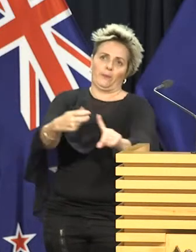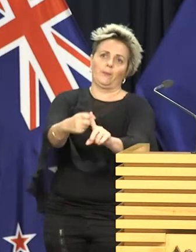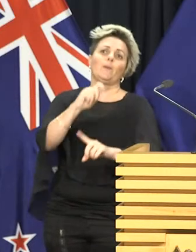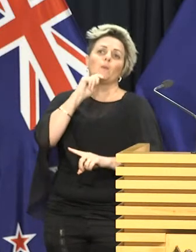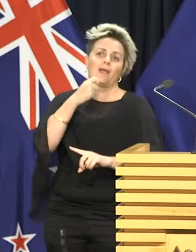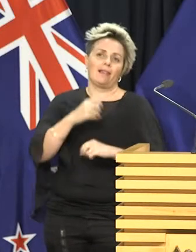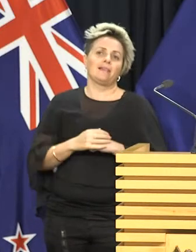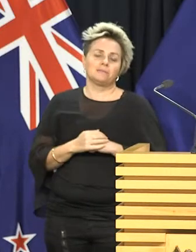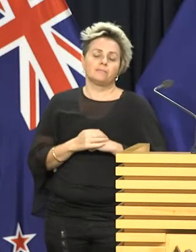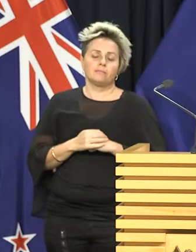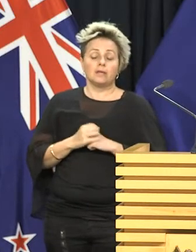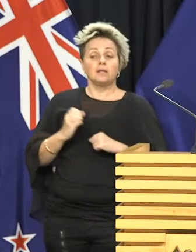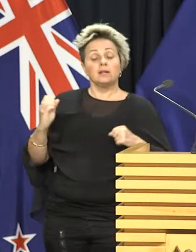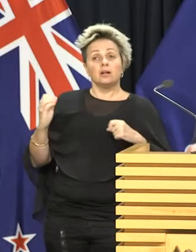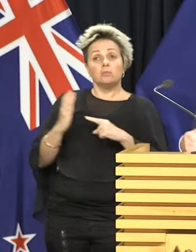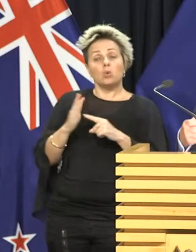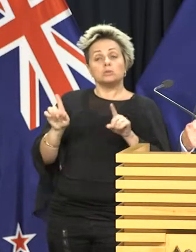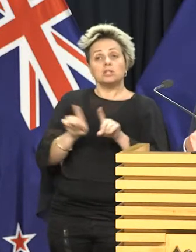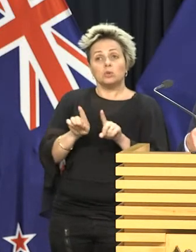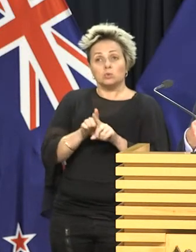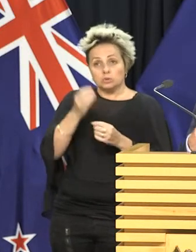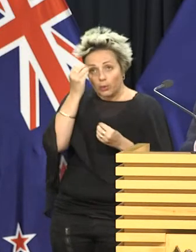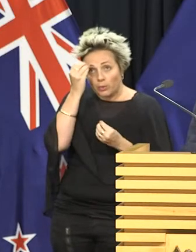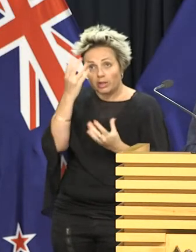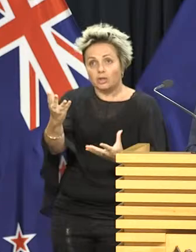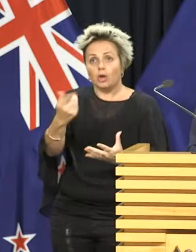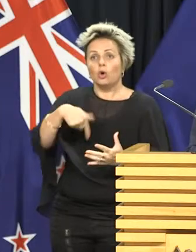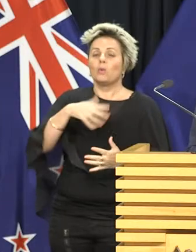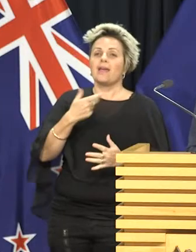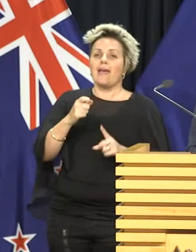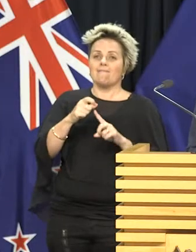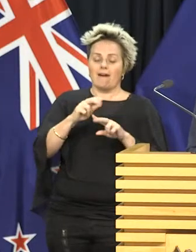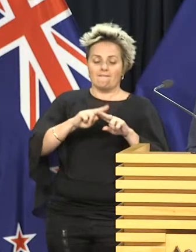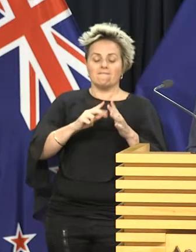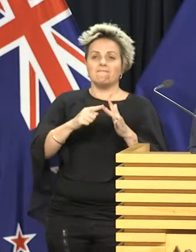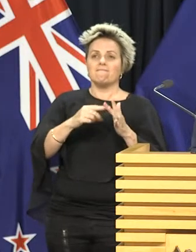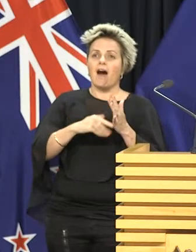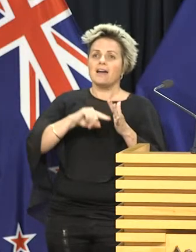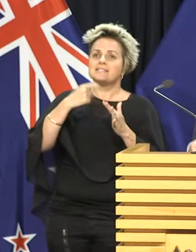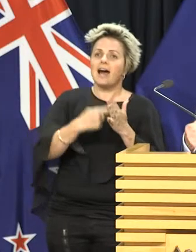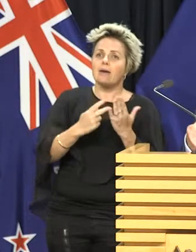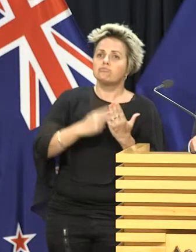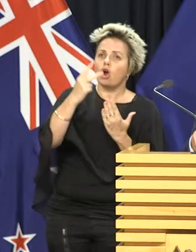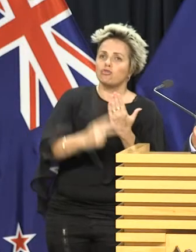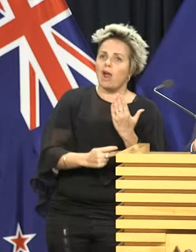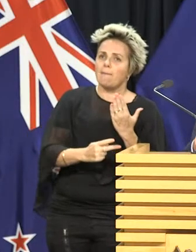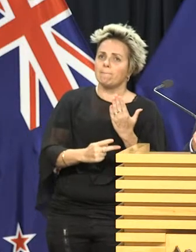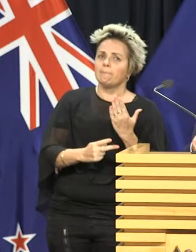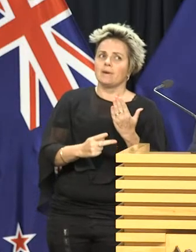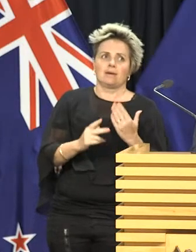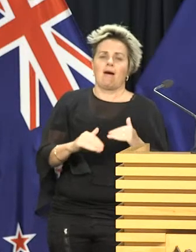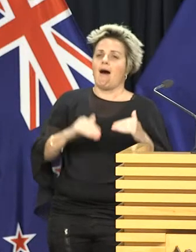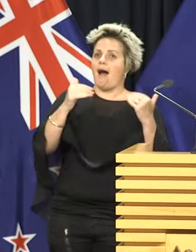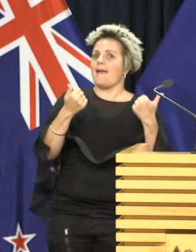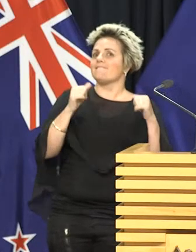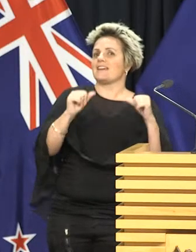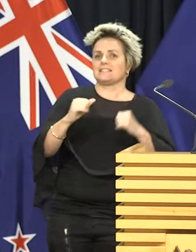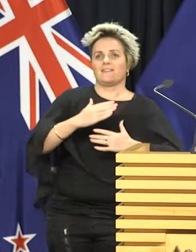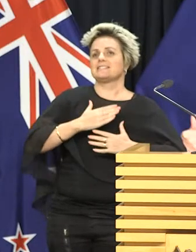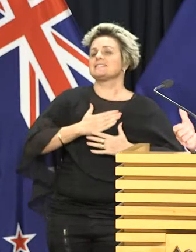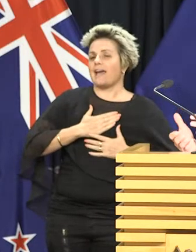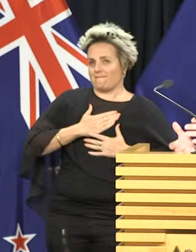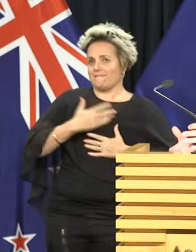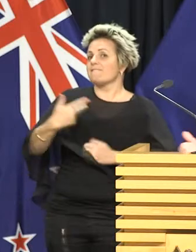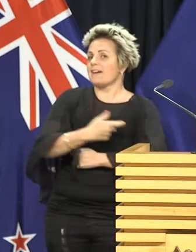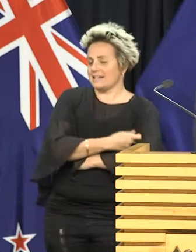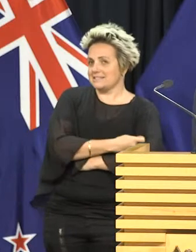point out that we've got a Pfizer-based program which provides some advantages. It's a highly effective and safe vaccine,